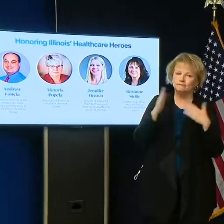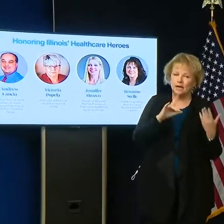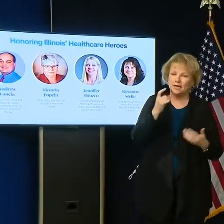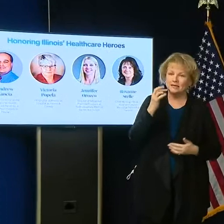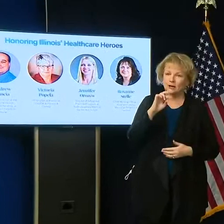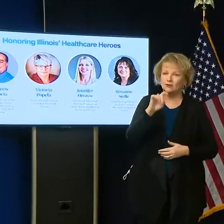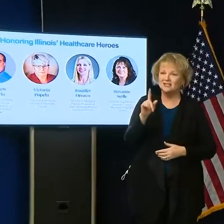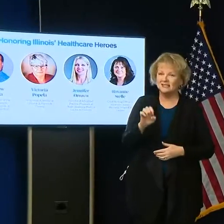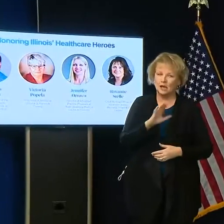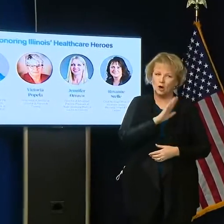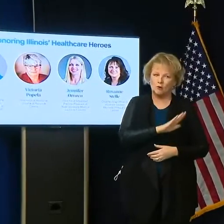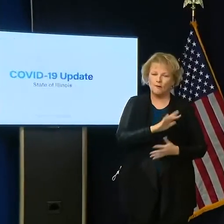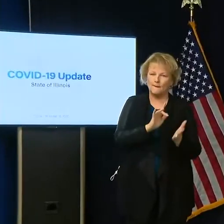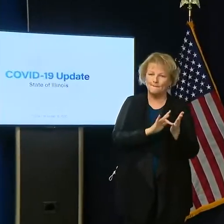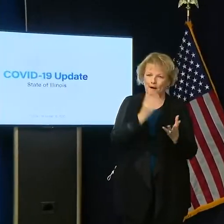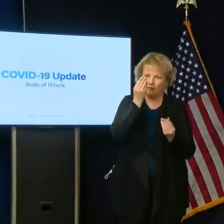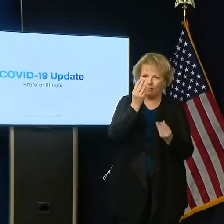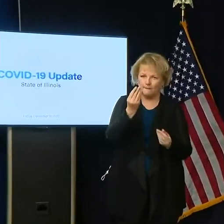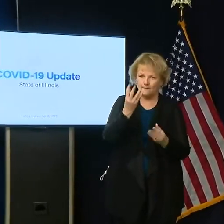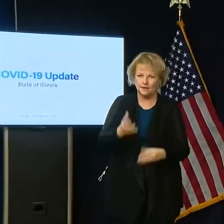for today's medical update.